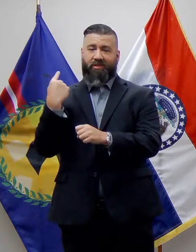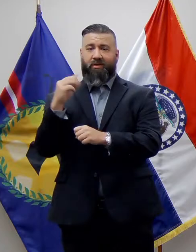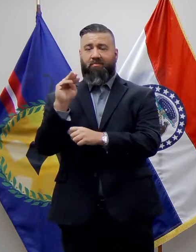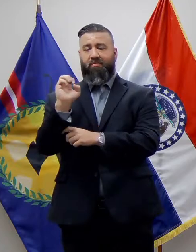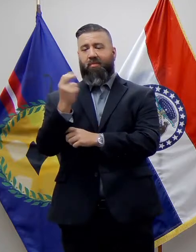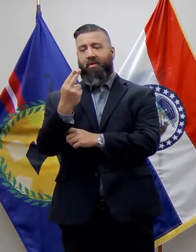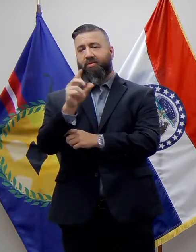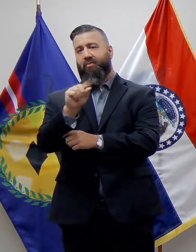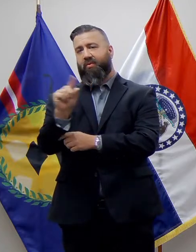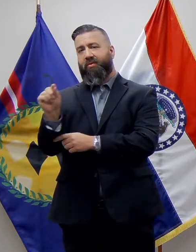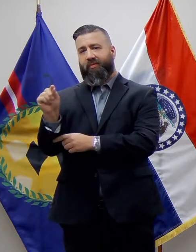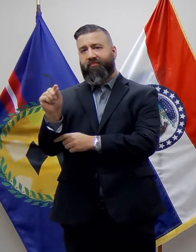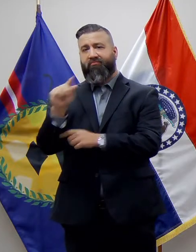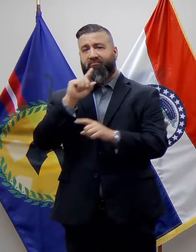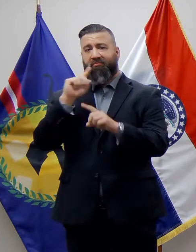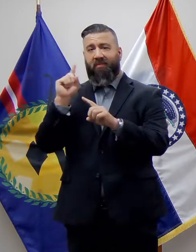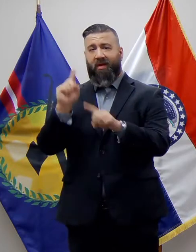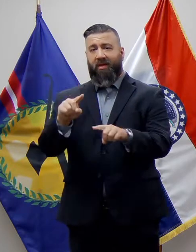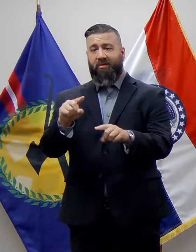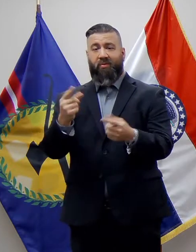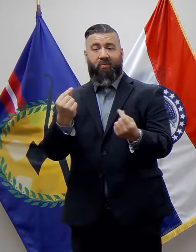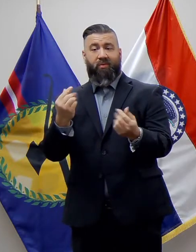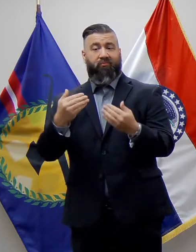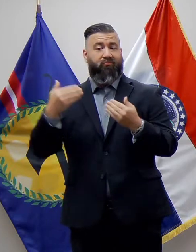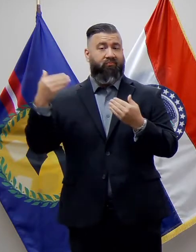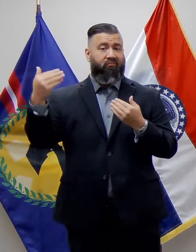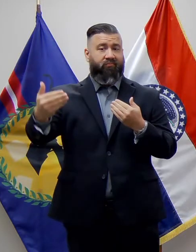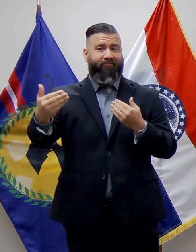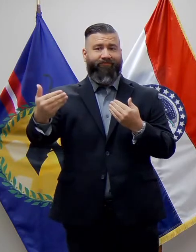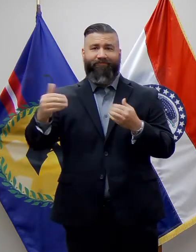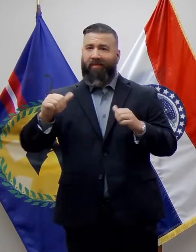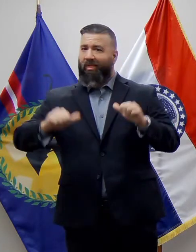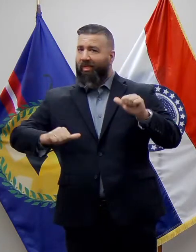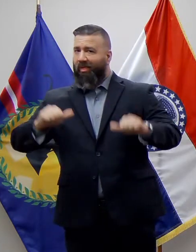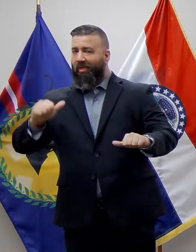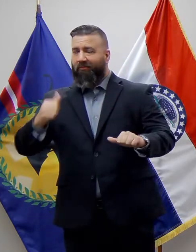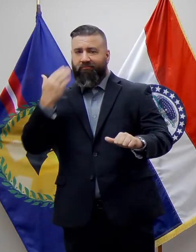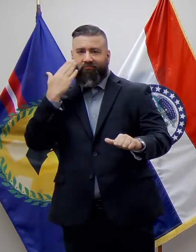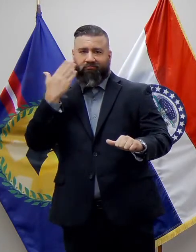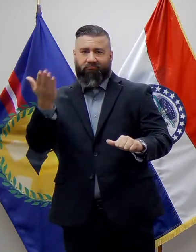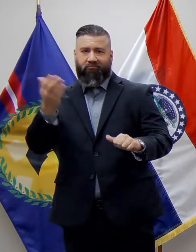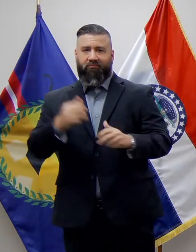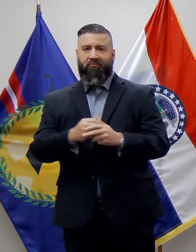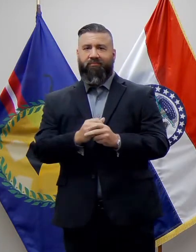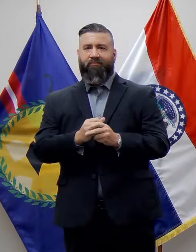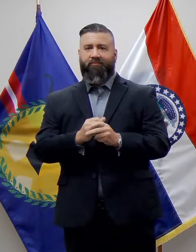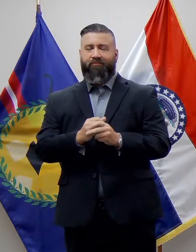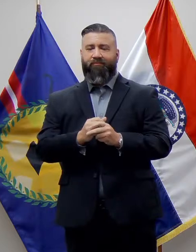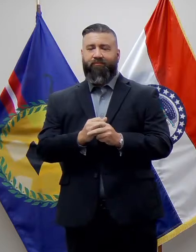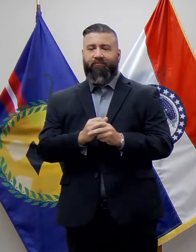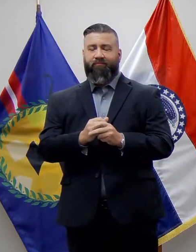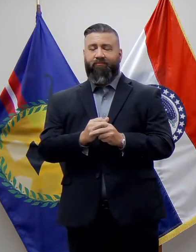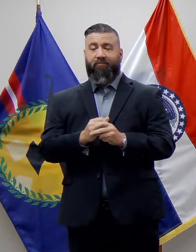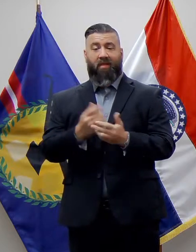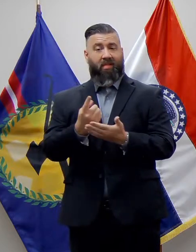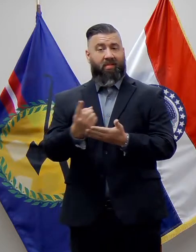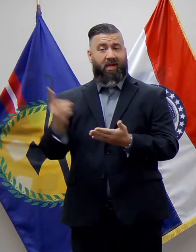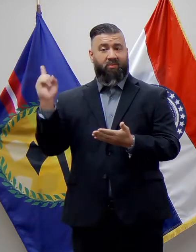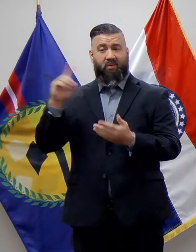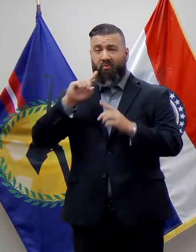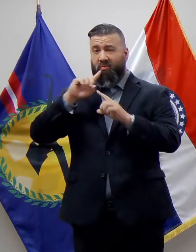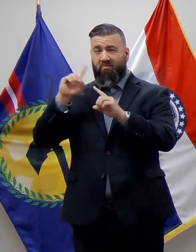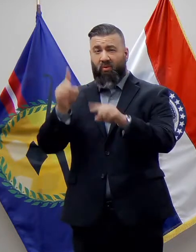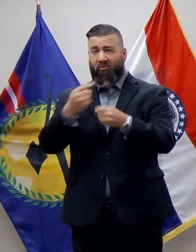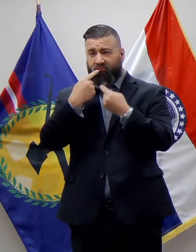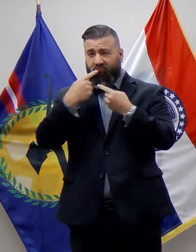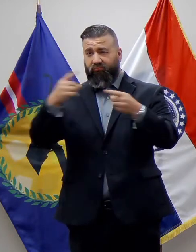2020, the answer to what lies ahead is a lot of uncertainty. As was widely reported last week,